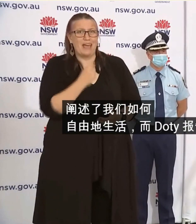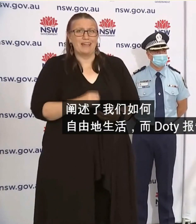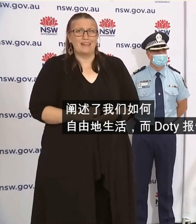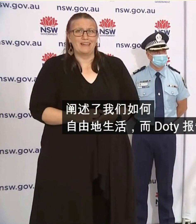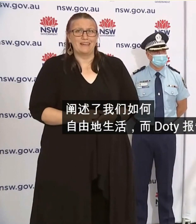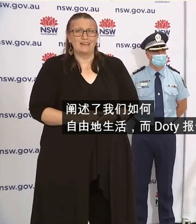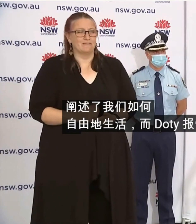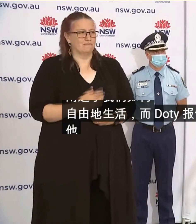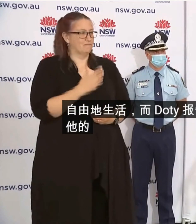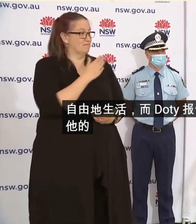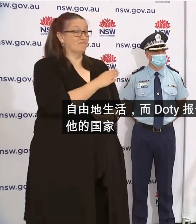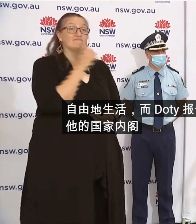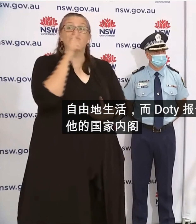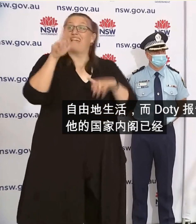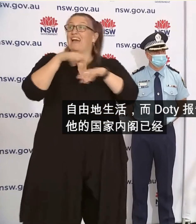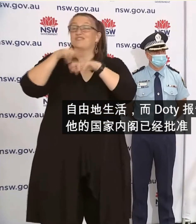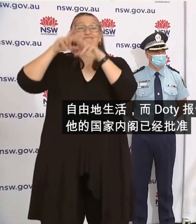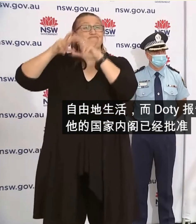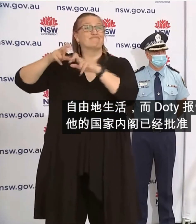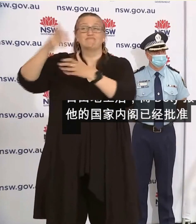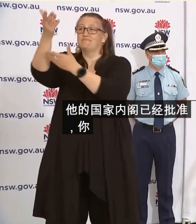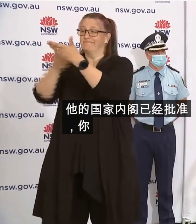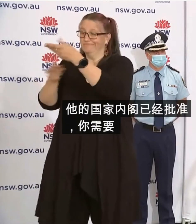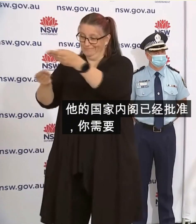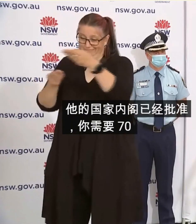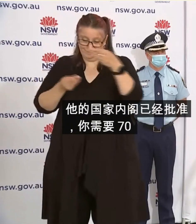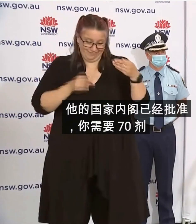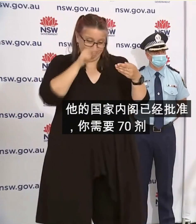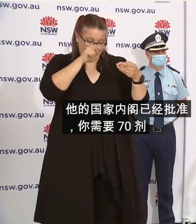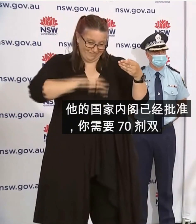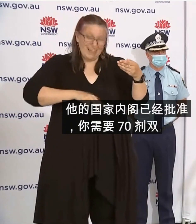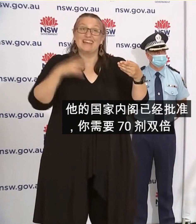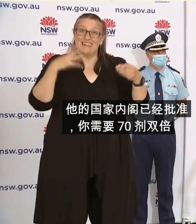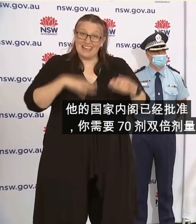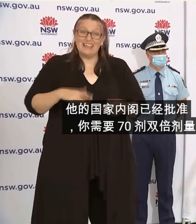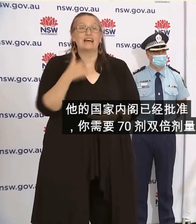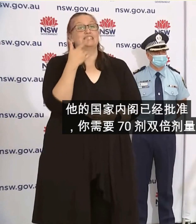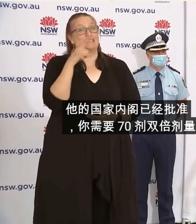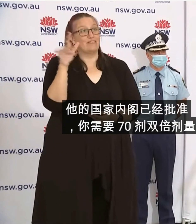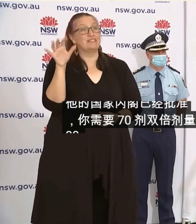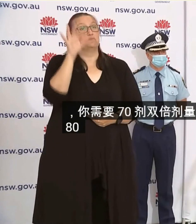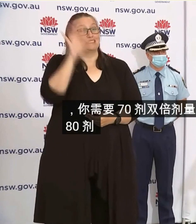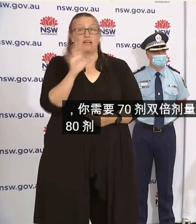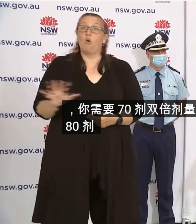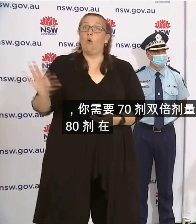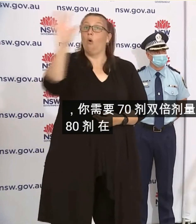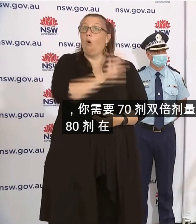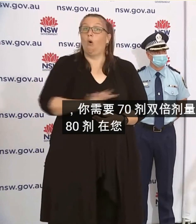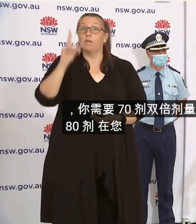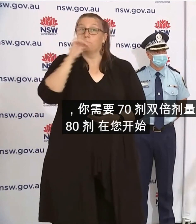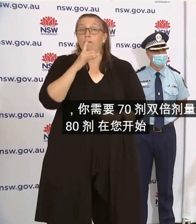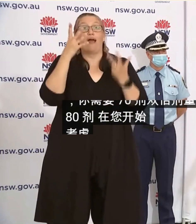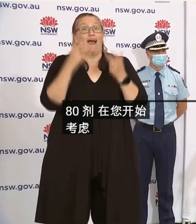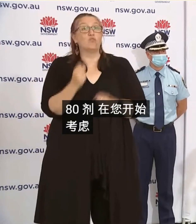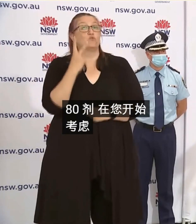And the Doherty report clearly says, as National Cabinet has signed off on, that you need 70% of double dose and 80% of double dose